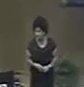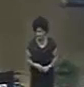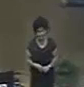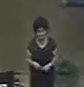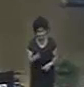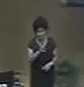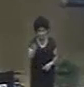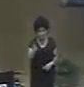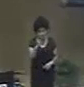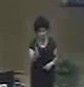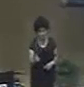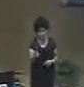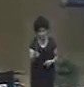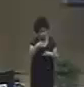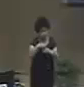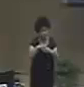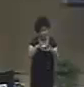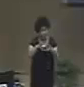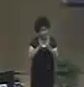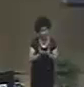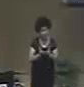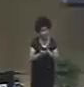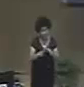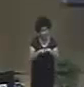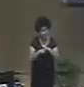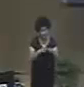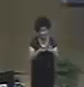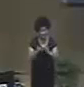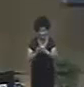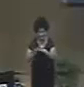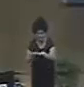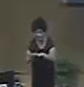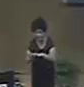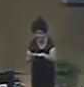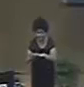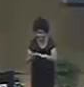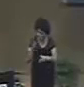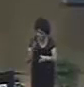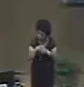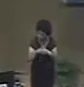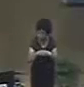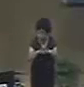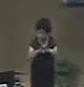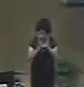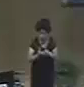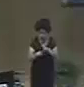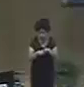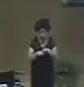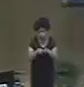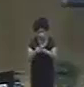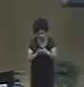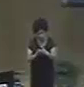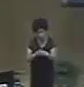we are part of a global learning community, and I would encourage you to be involved with that global learning community, to be involved with us if we can